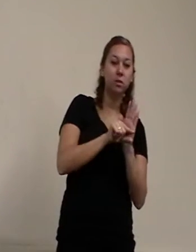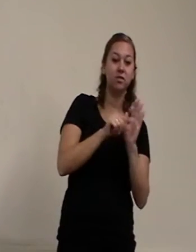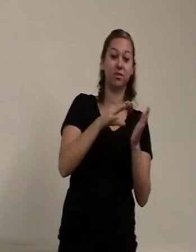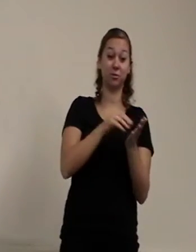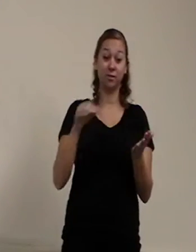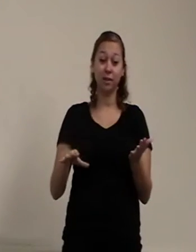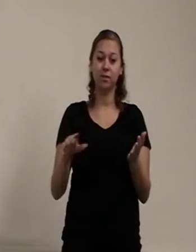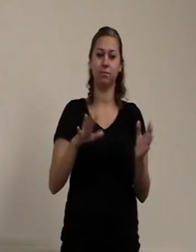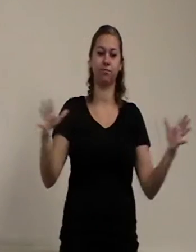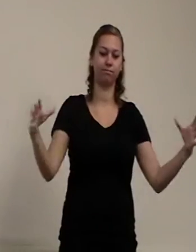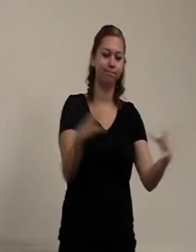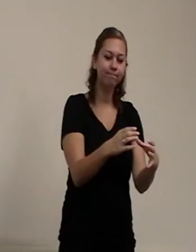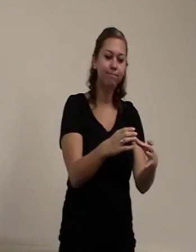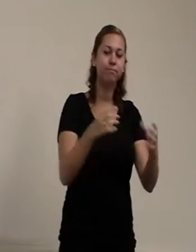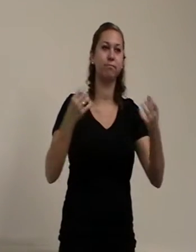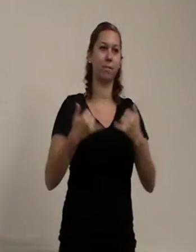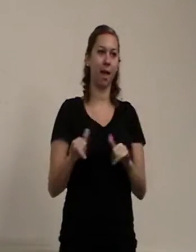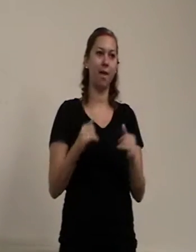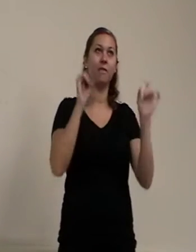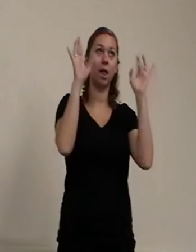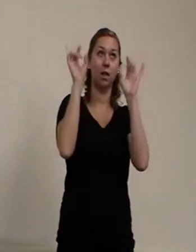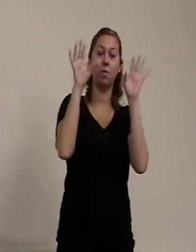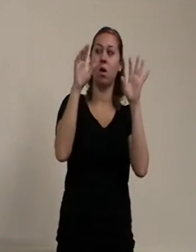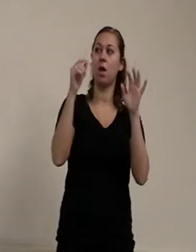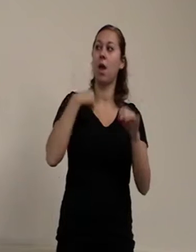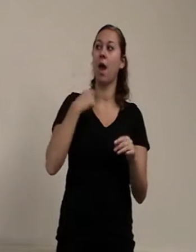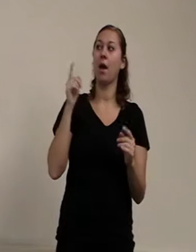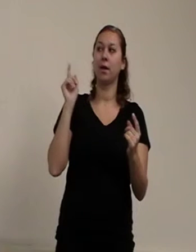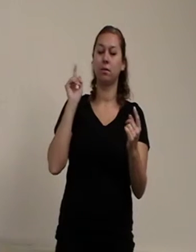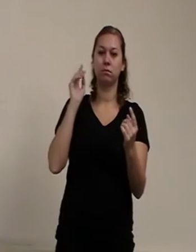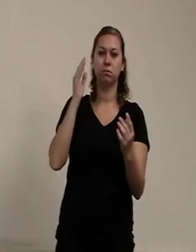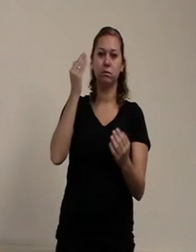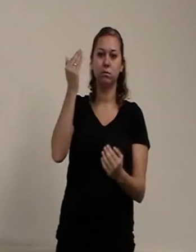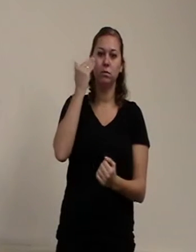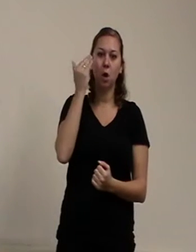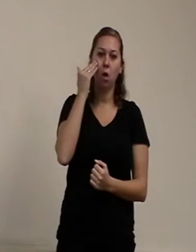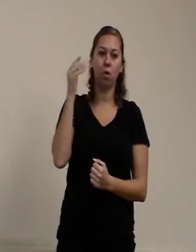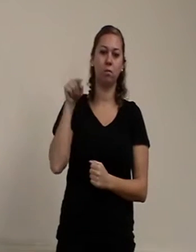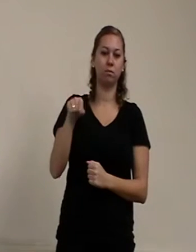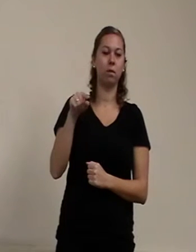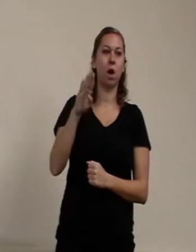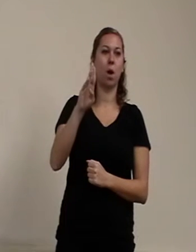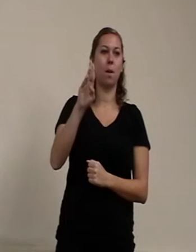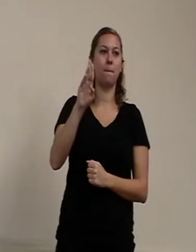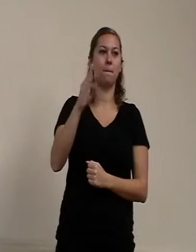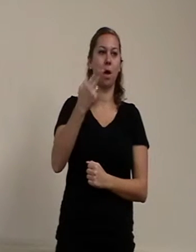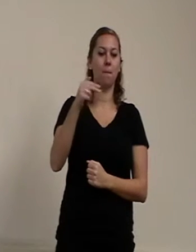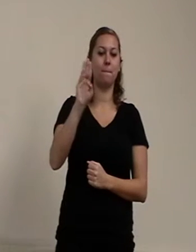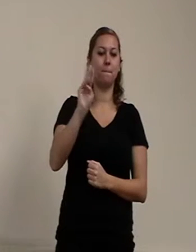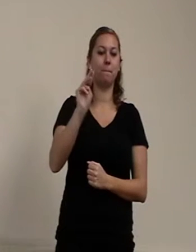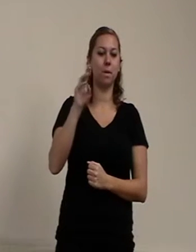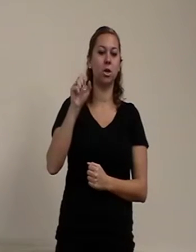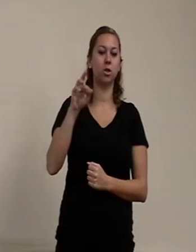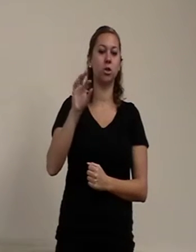And as I got to know Humberto, I later found out that he was a part of the Deaf Olympics. Have you guys heard of the Deaf Olympics? Okay, so you guys are familiar